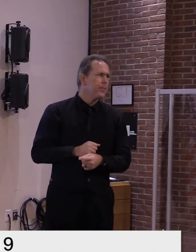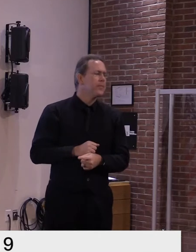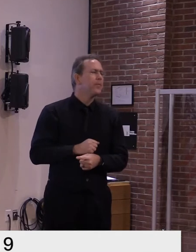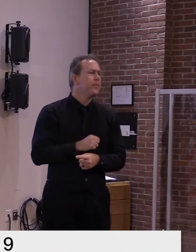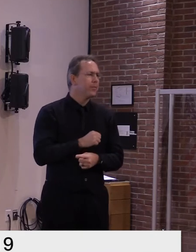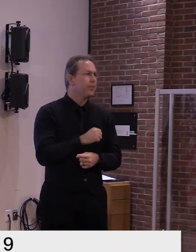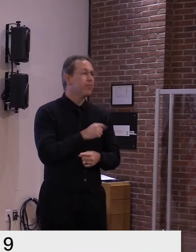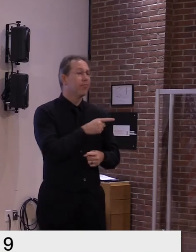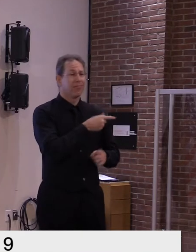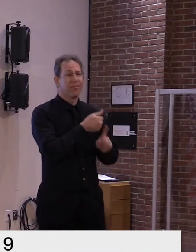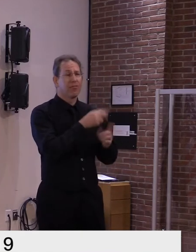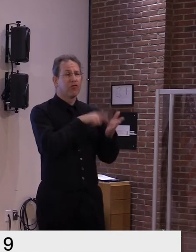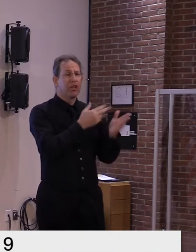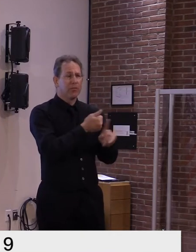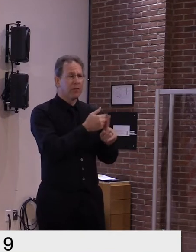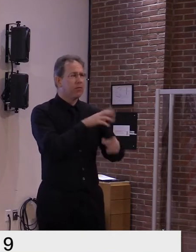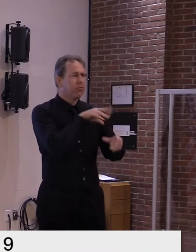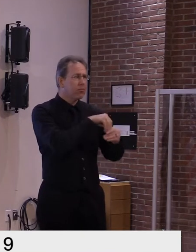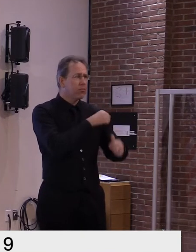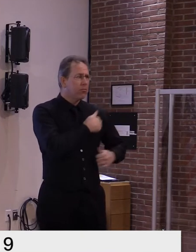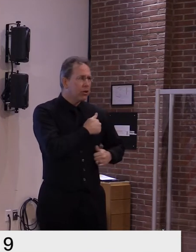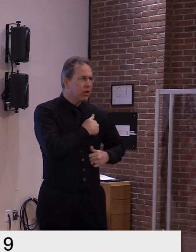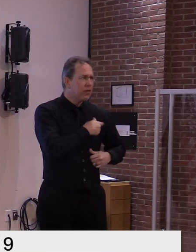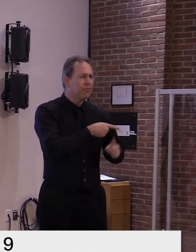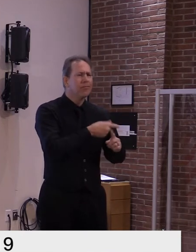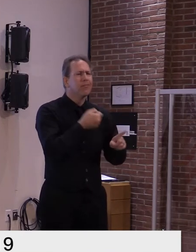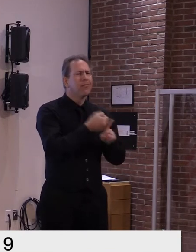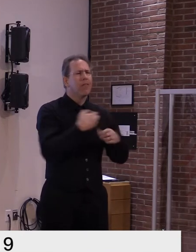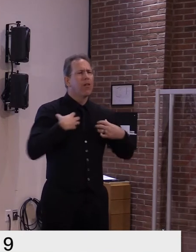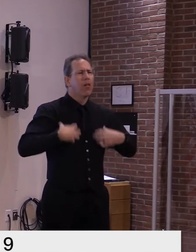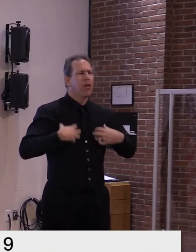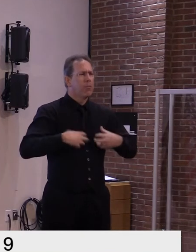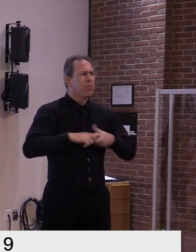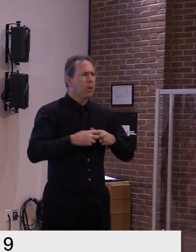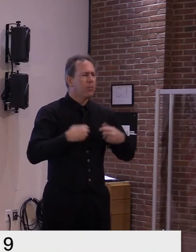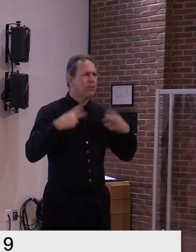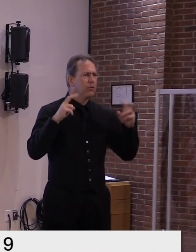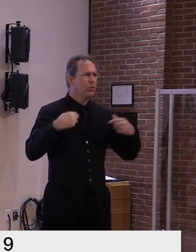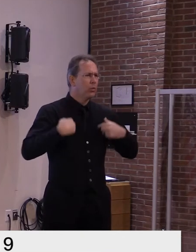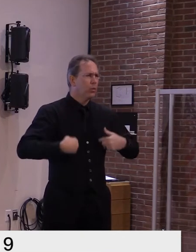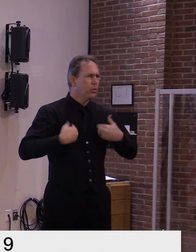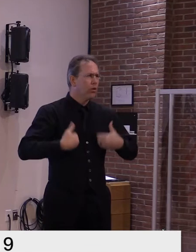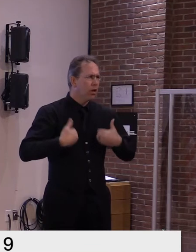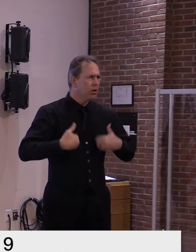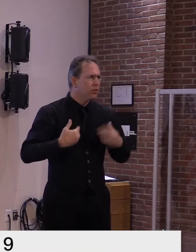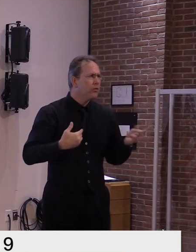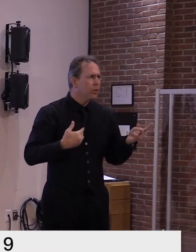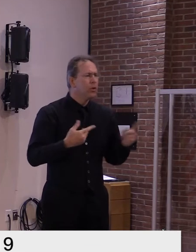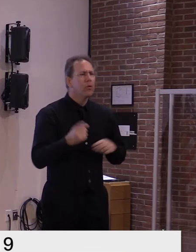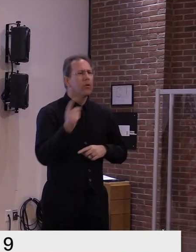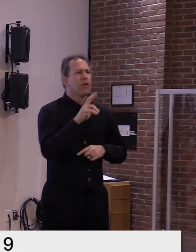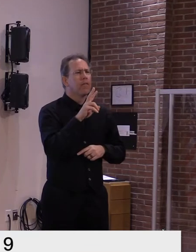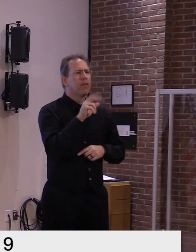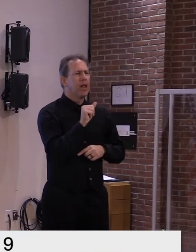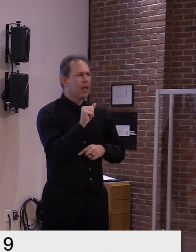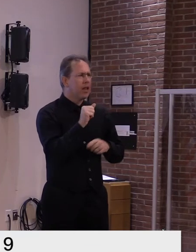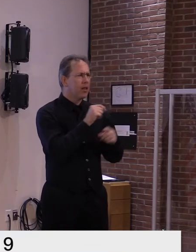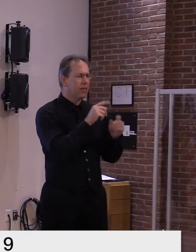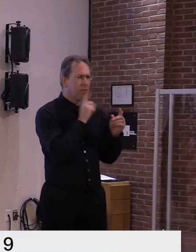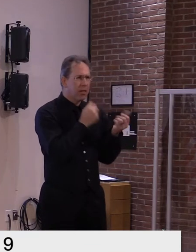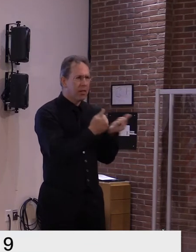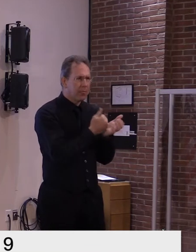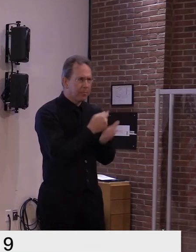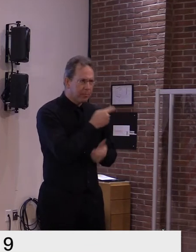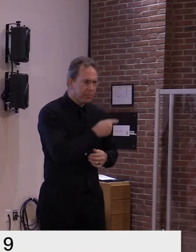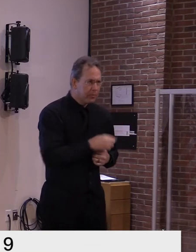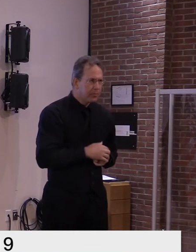Orange. He is 70 years old and is scheduled for an infusion for his lung or lungs on February